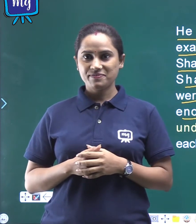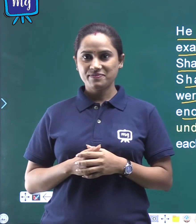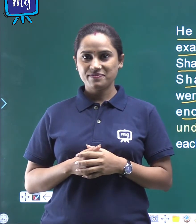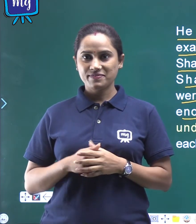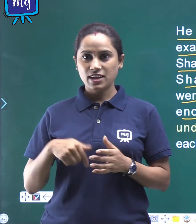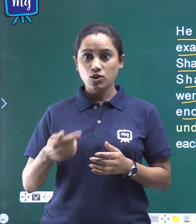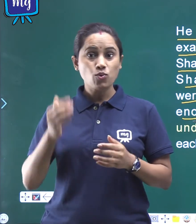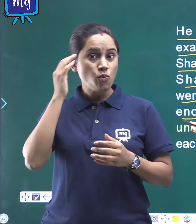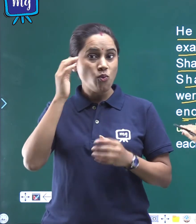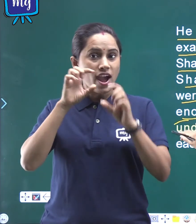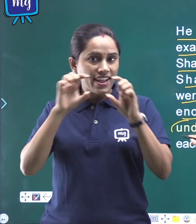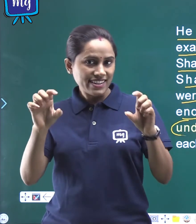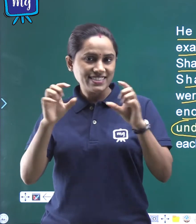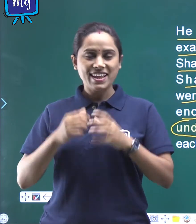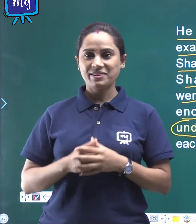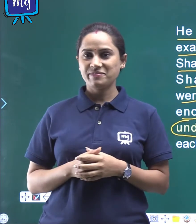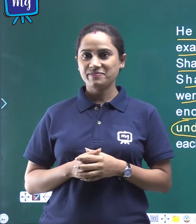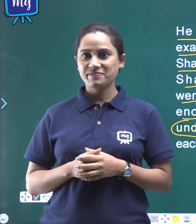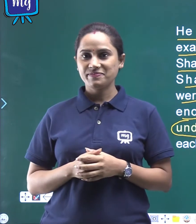to understand